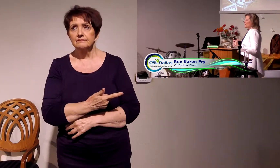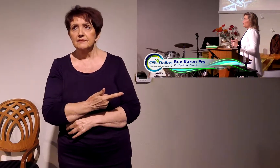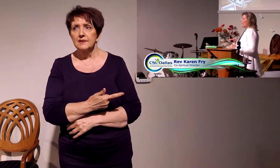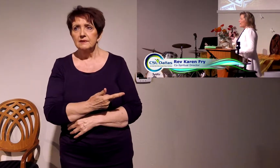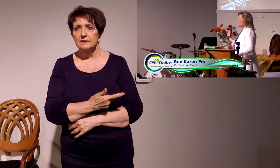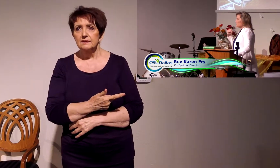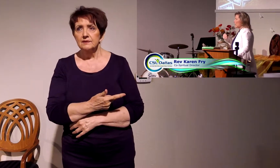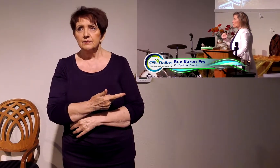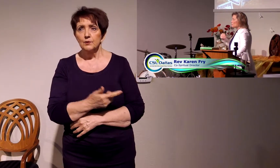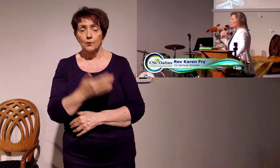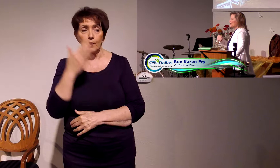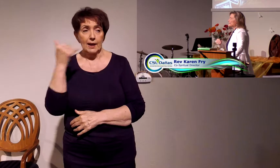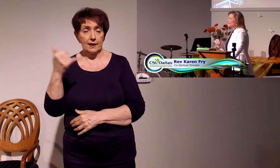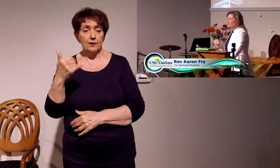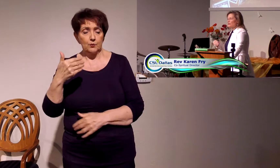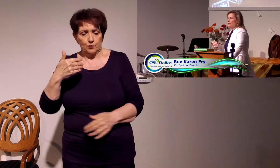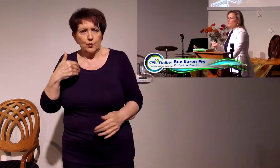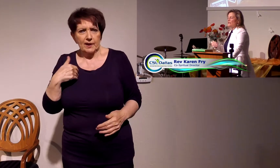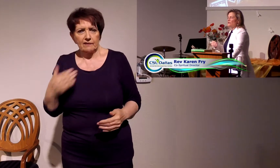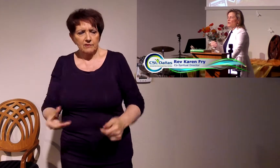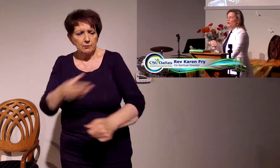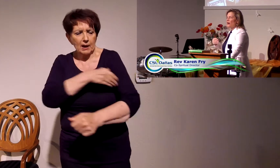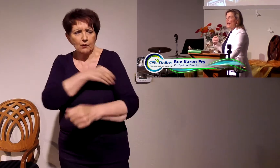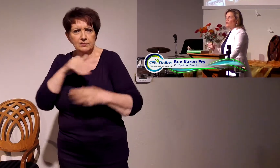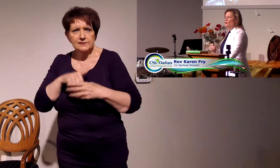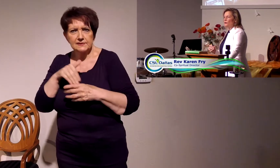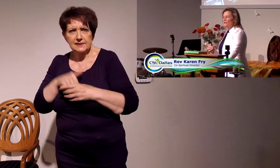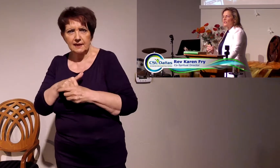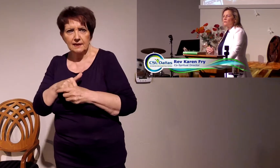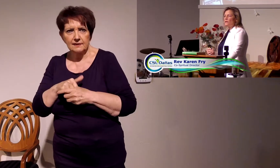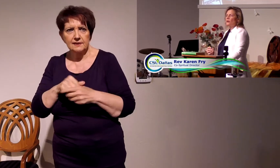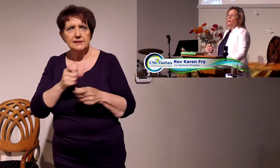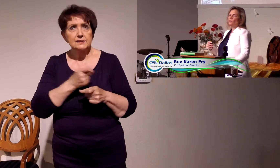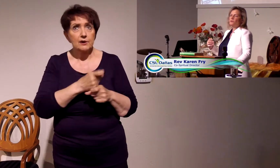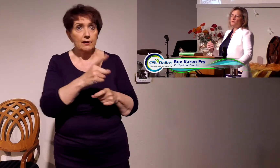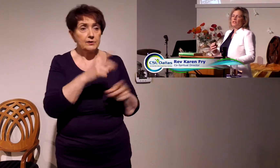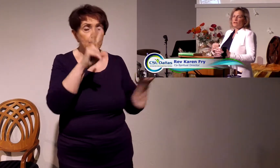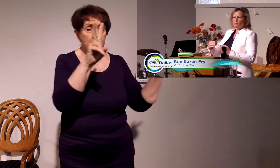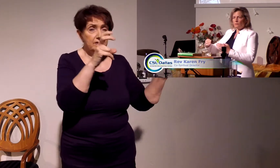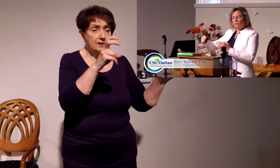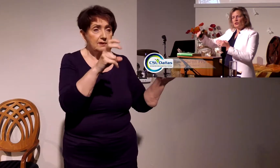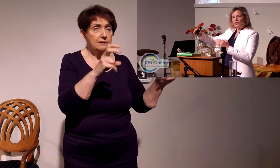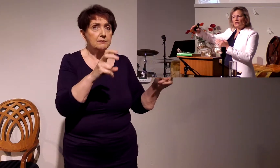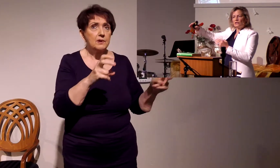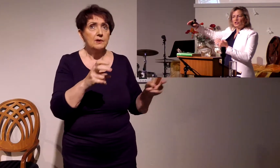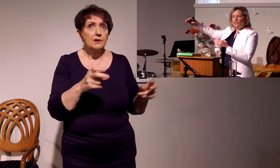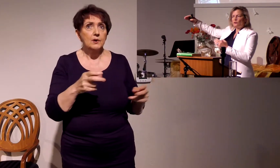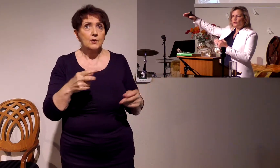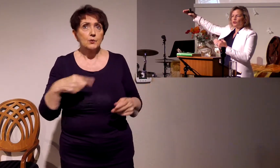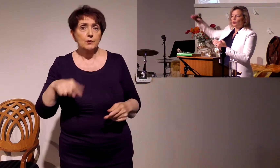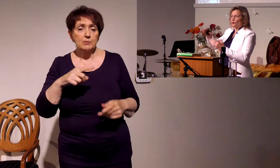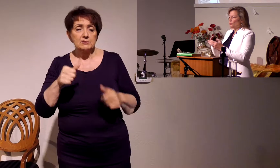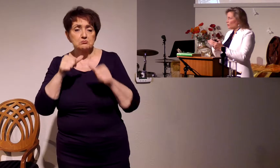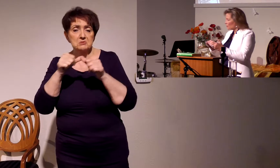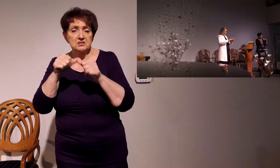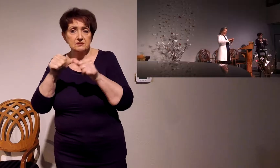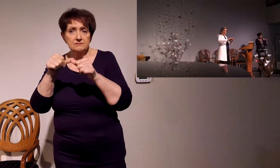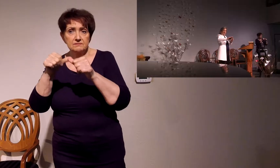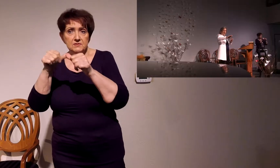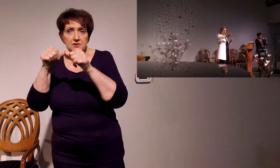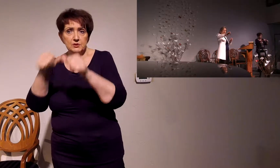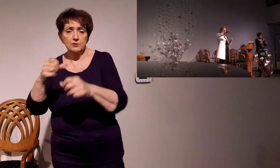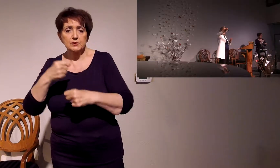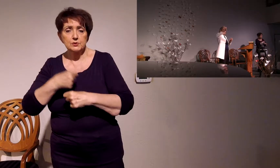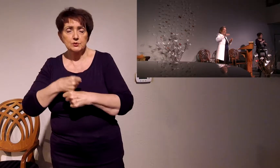For we have the power within us. It is our annual theme. We've been just continuing to